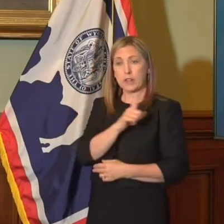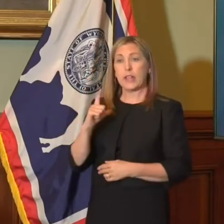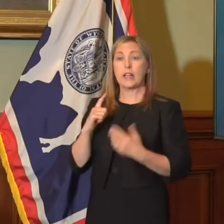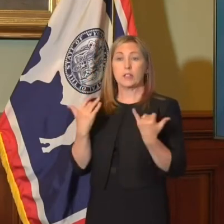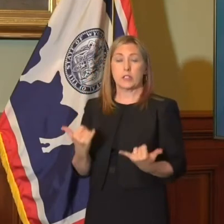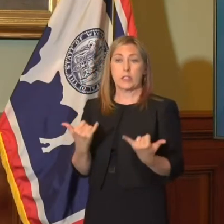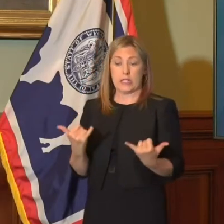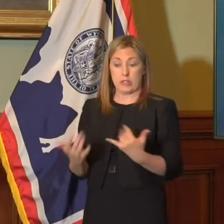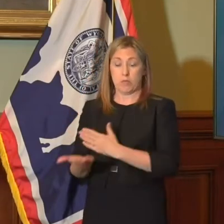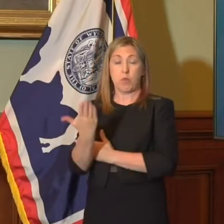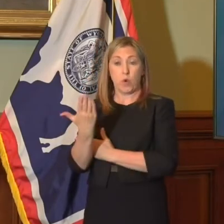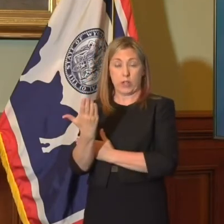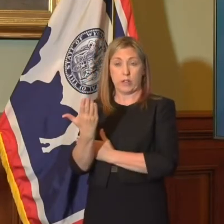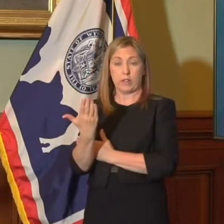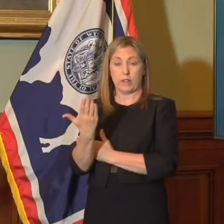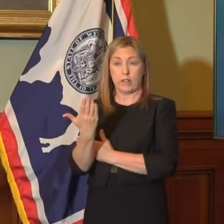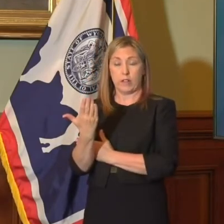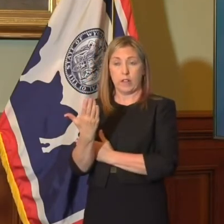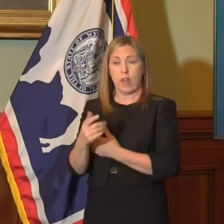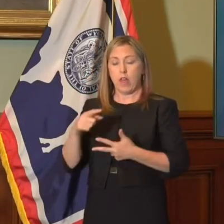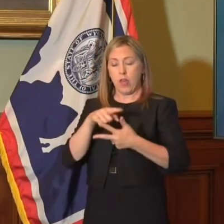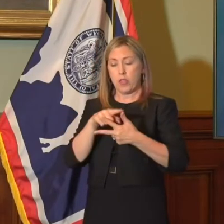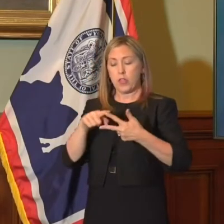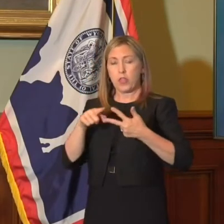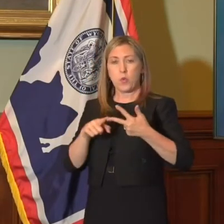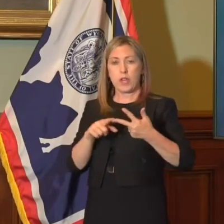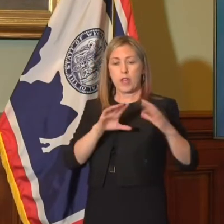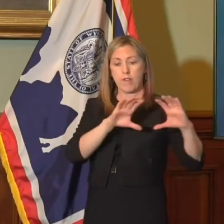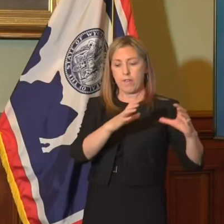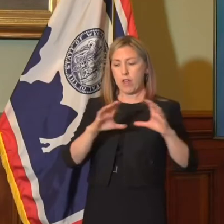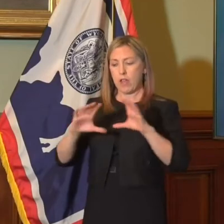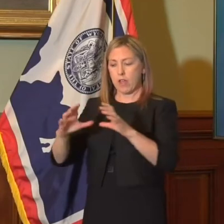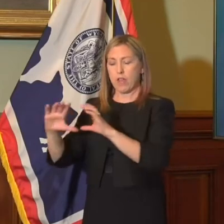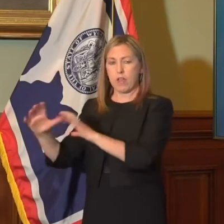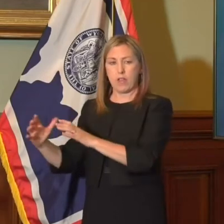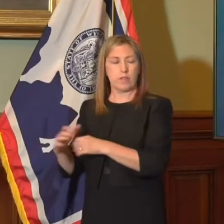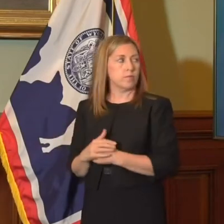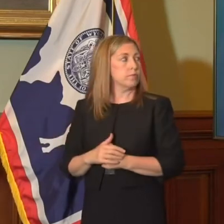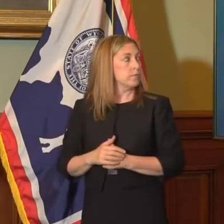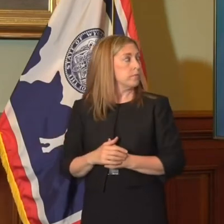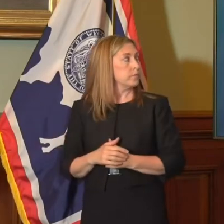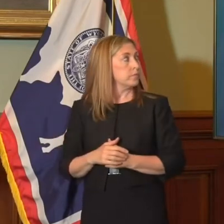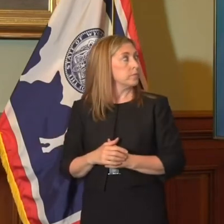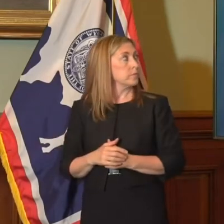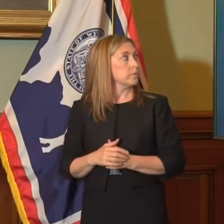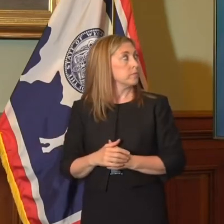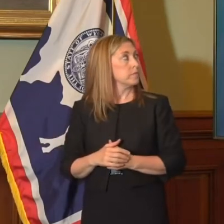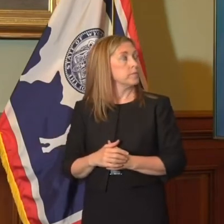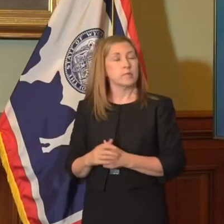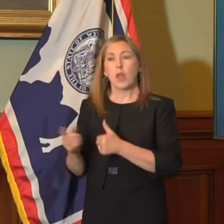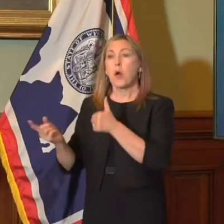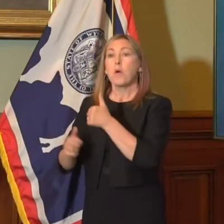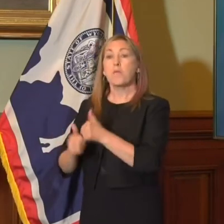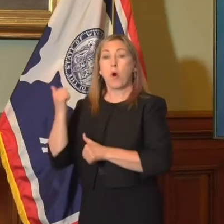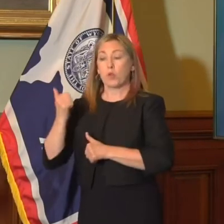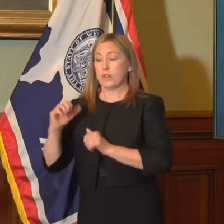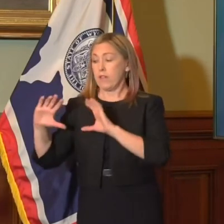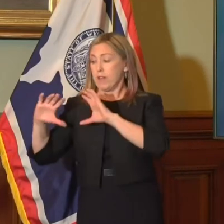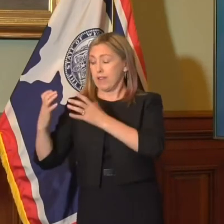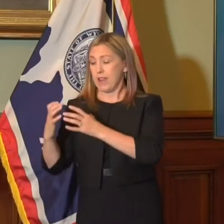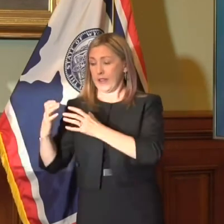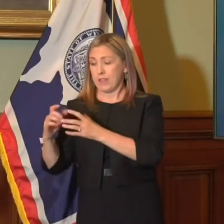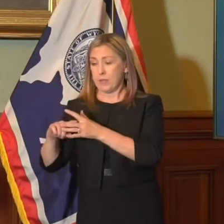legislature this morning, that we have three phases for this money. We put the bulk of it at the beginning because